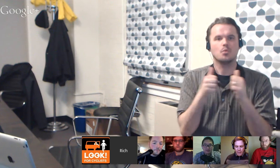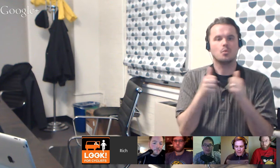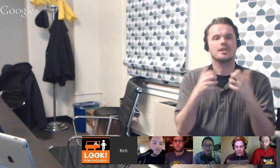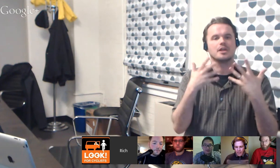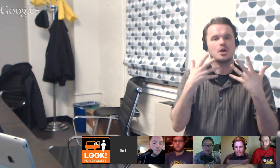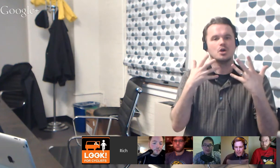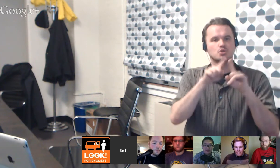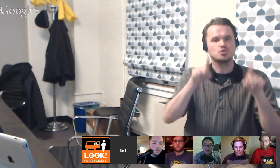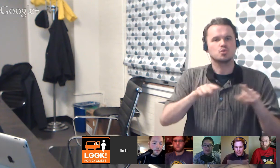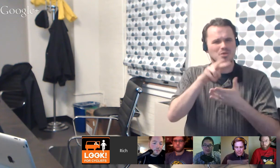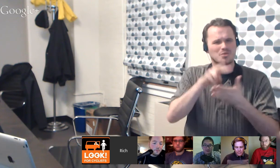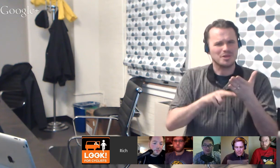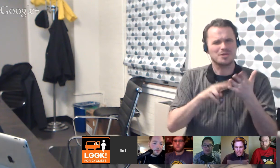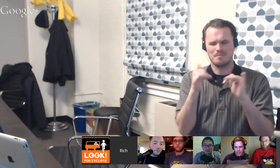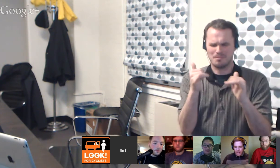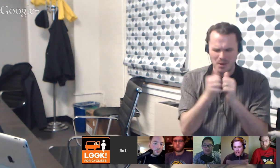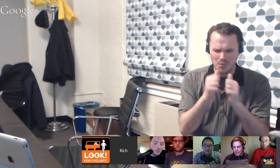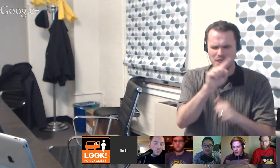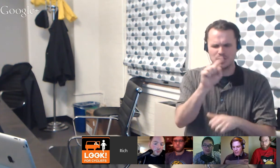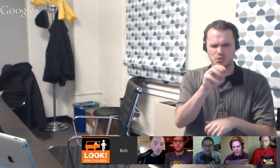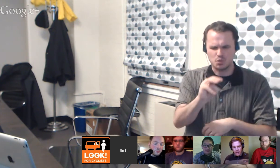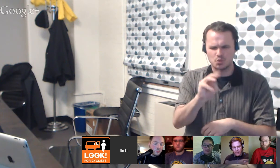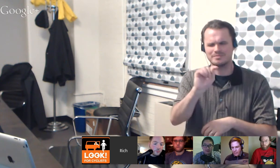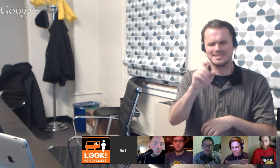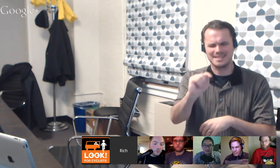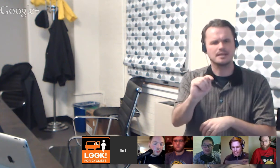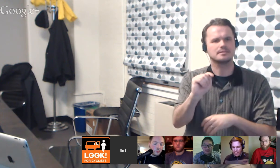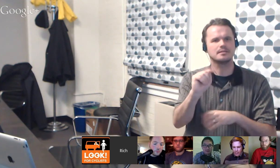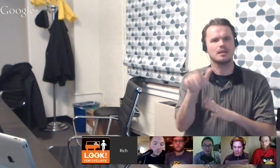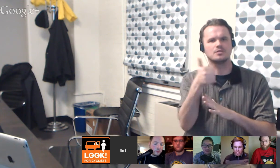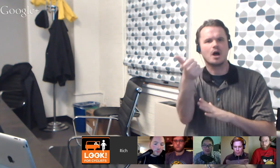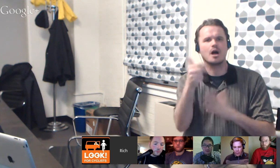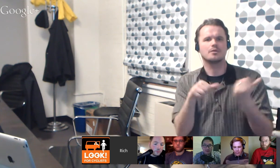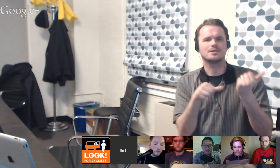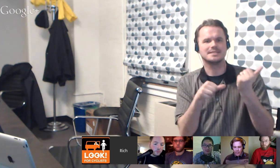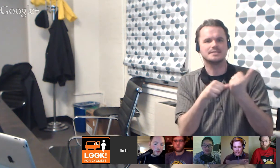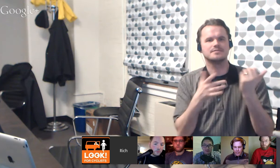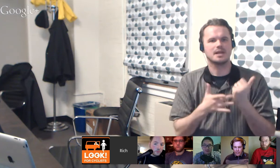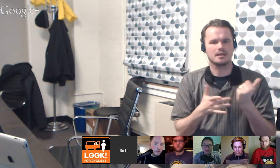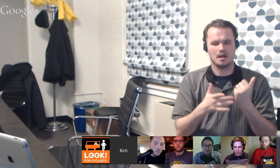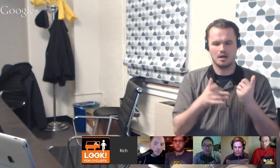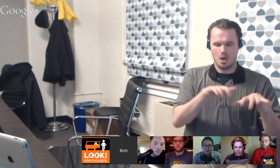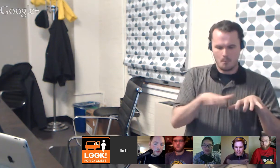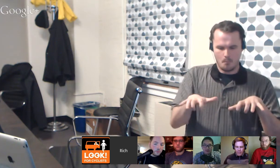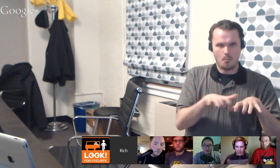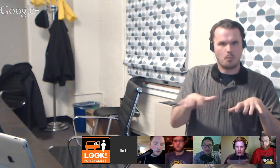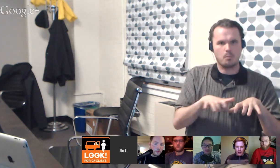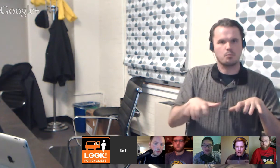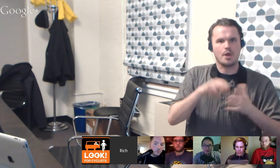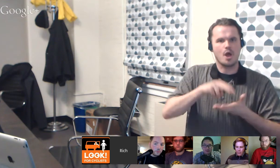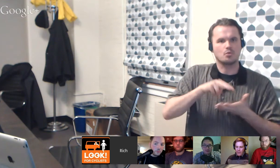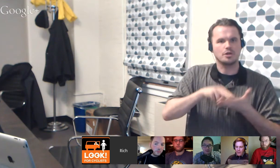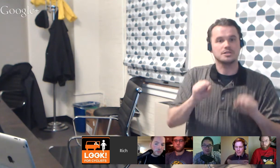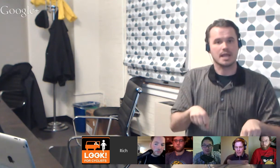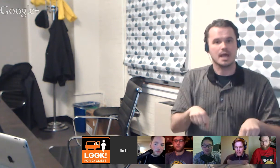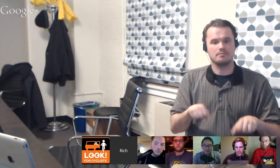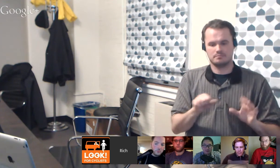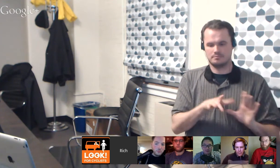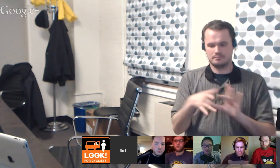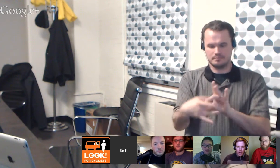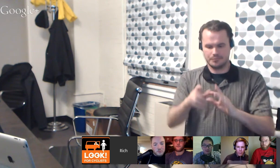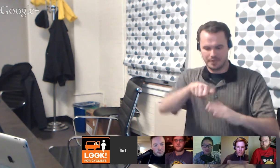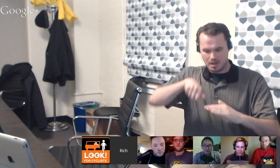Zoom text, and there's other assistive technology. There's Braille readers that can go